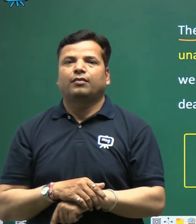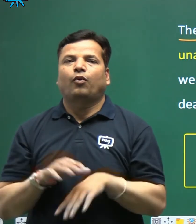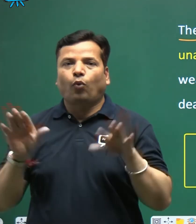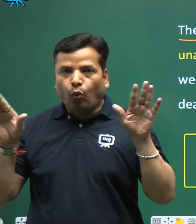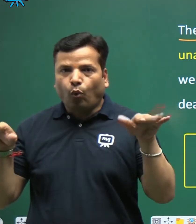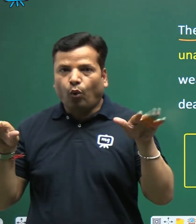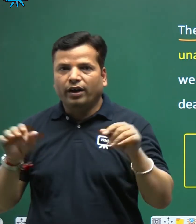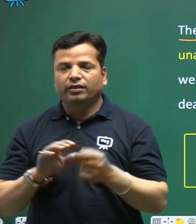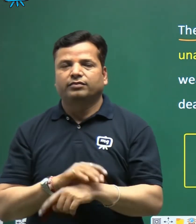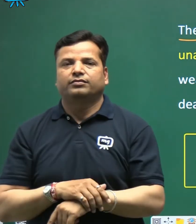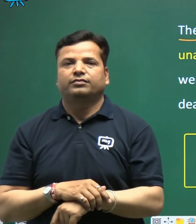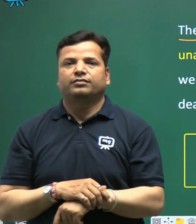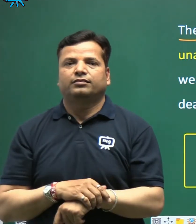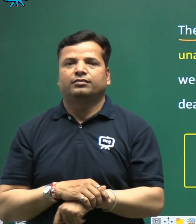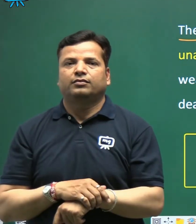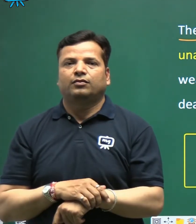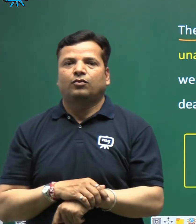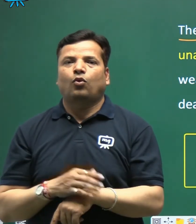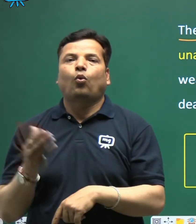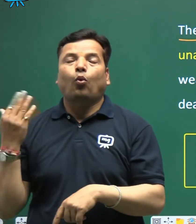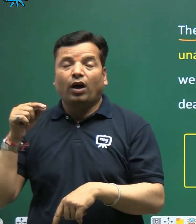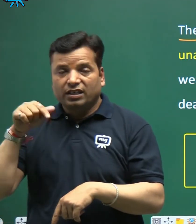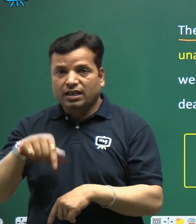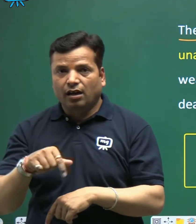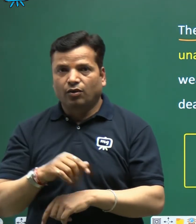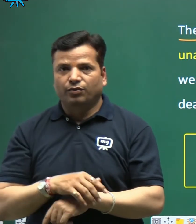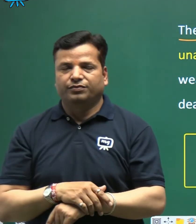bird was now